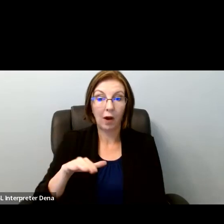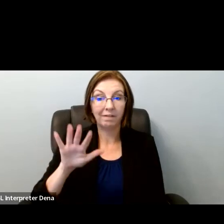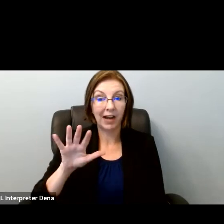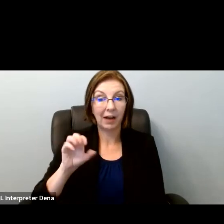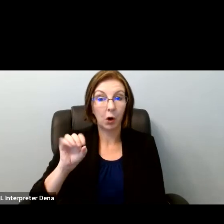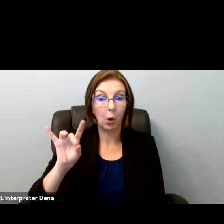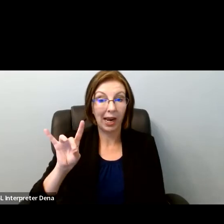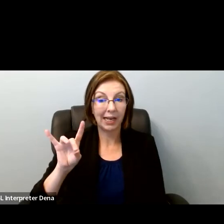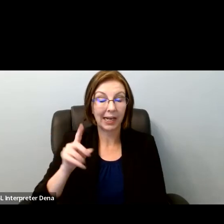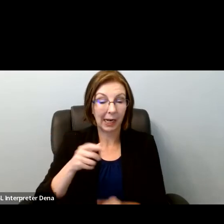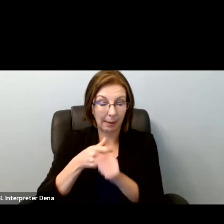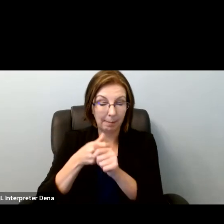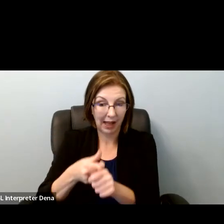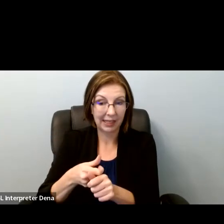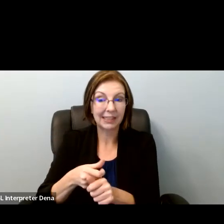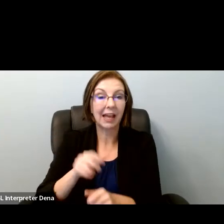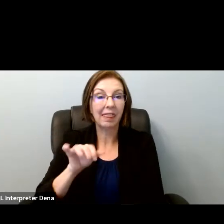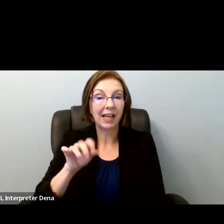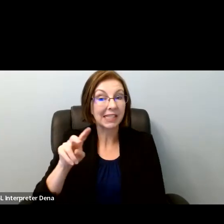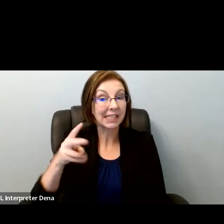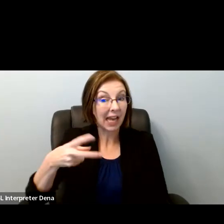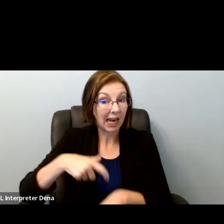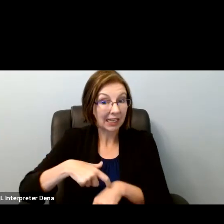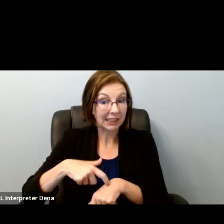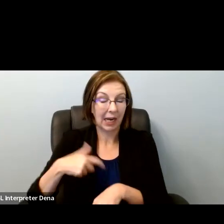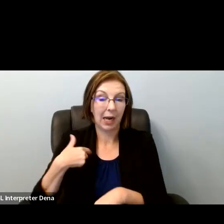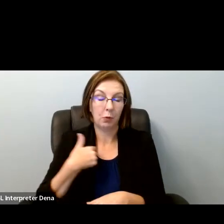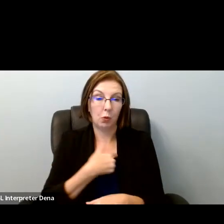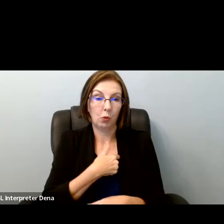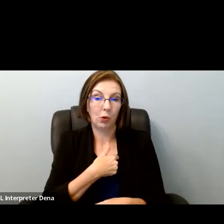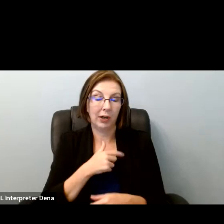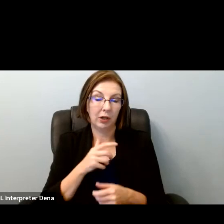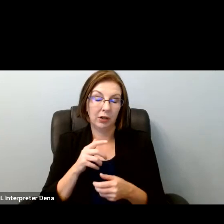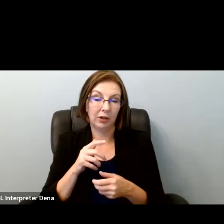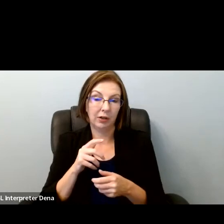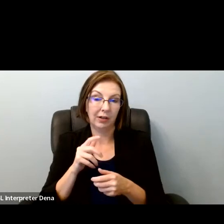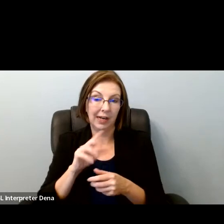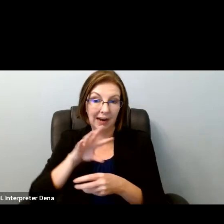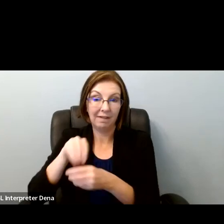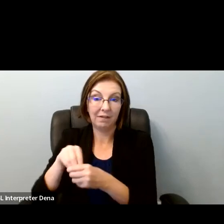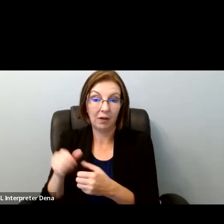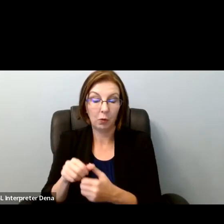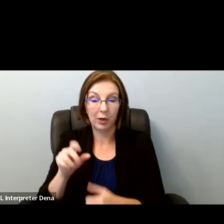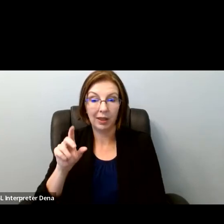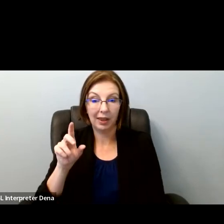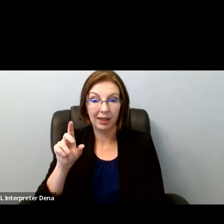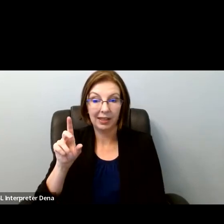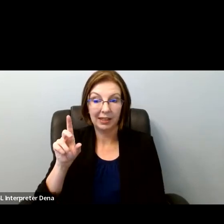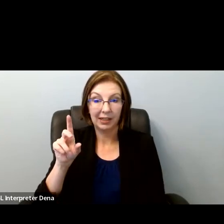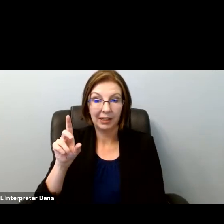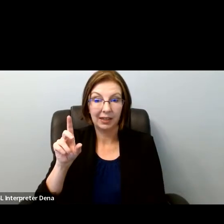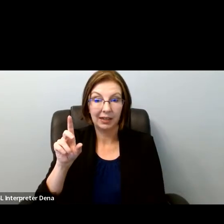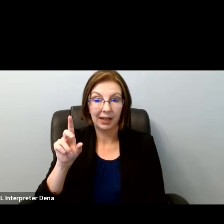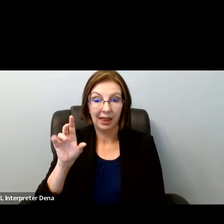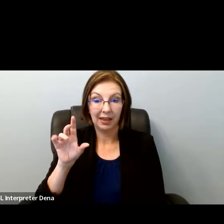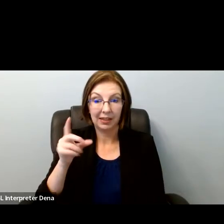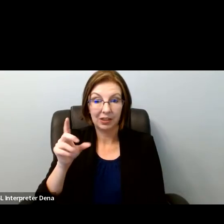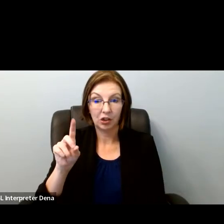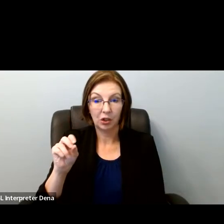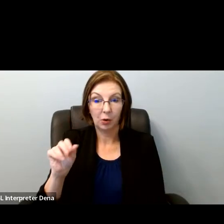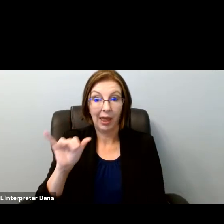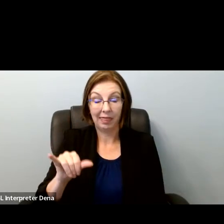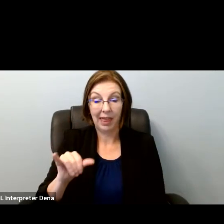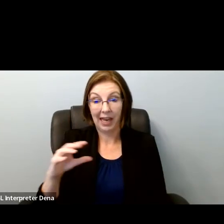compliance. This is the second engagement that we are engaged with the GAO. The 508 engagement is